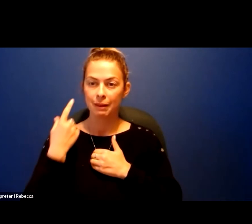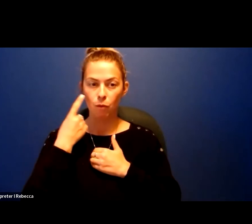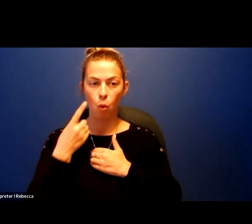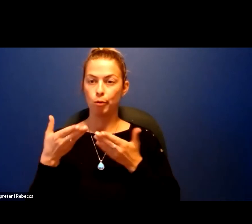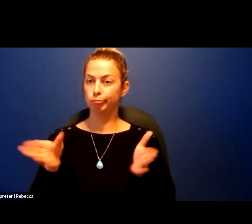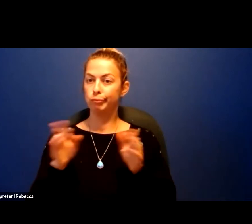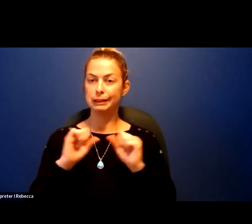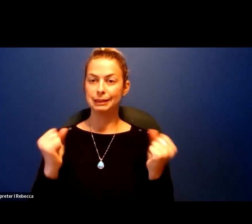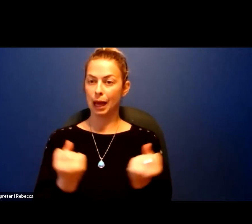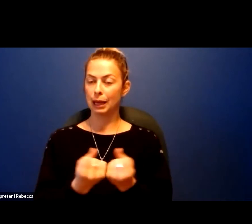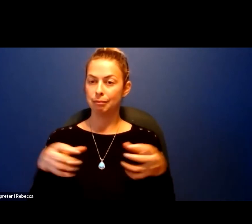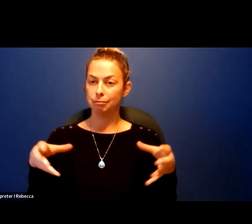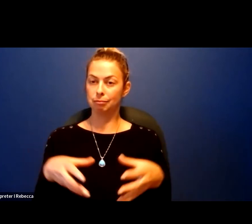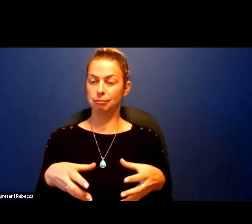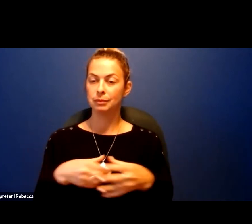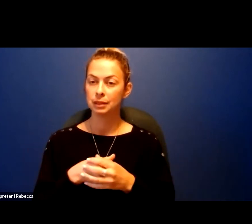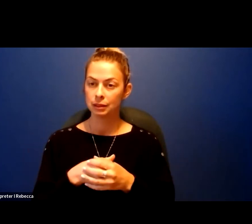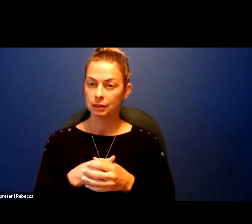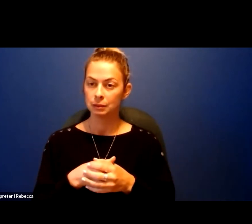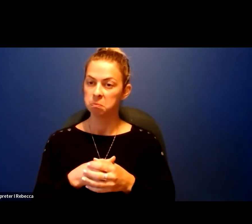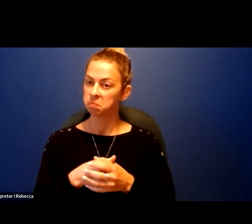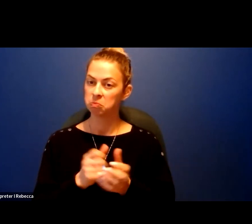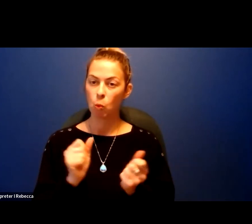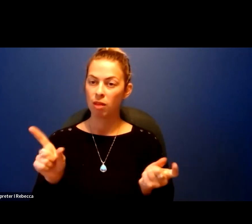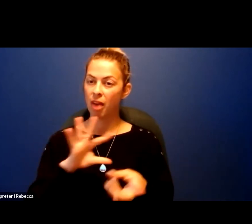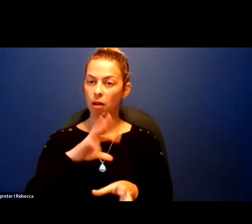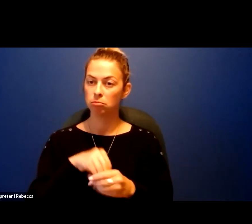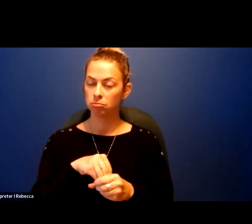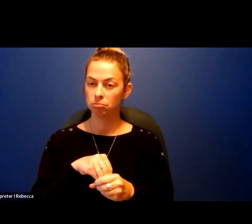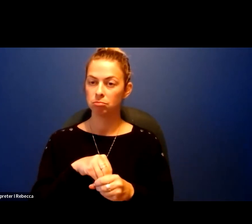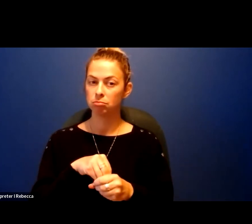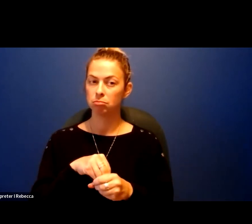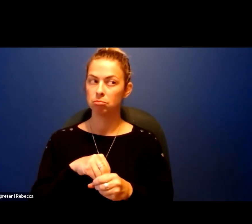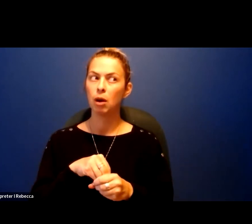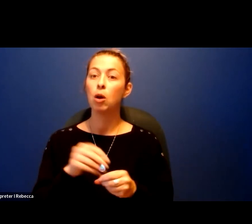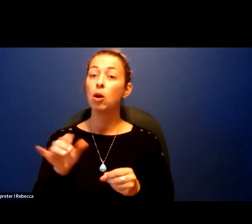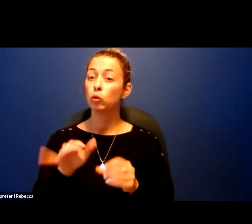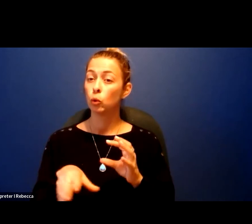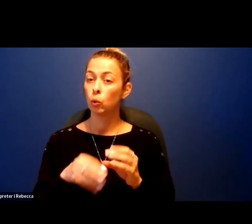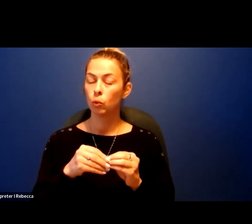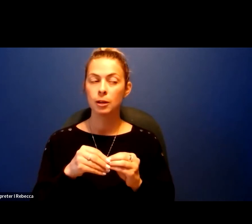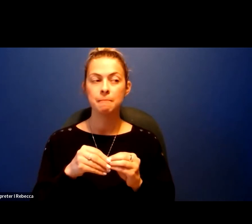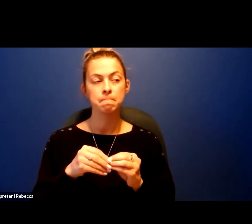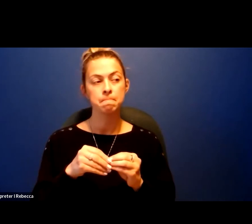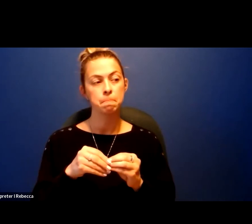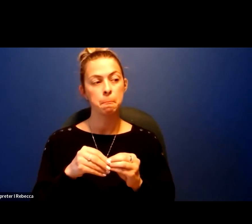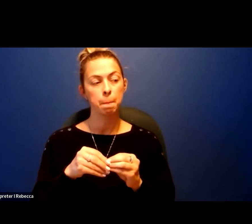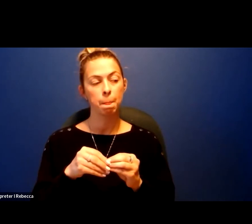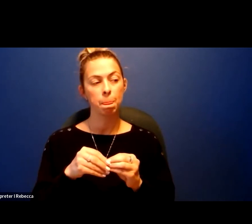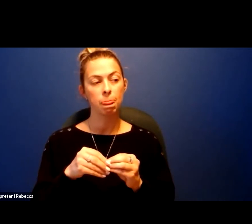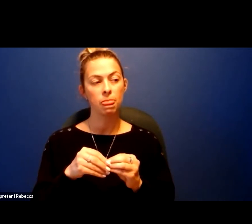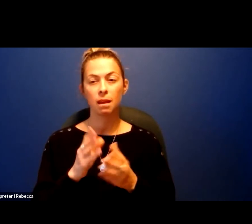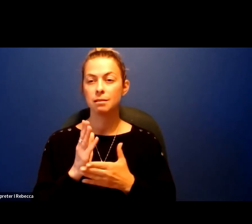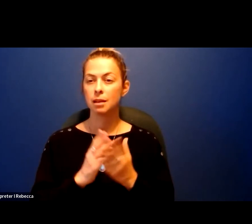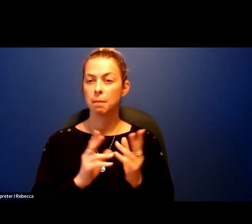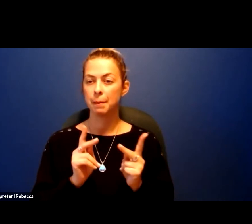the collective, whatever. So it entails all of that. And just to add on, I think that there's some folks who've